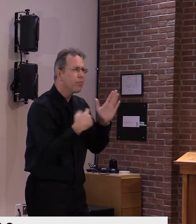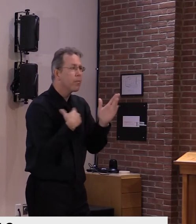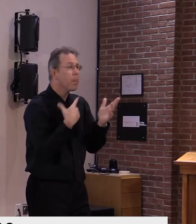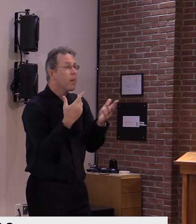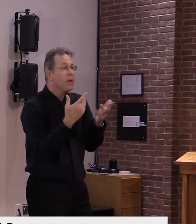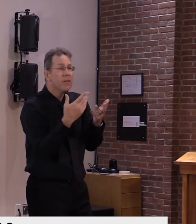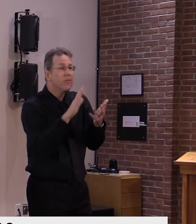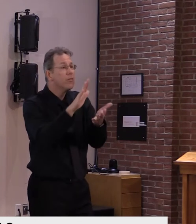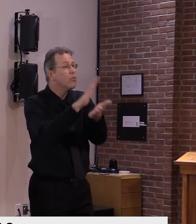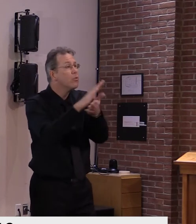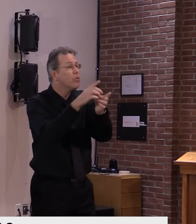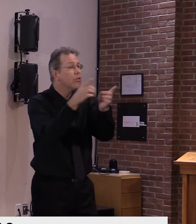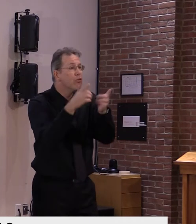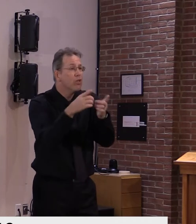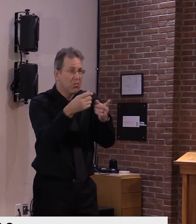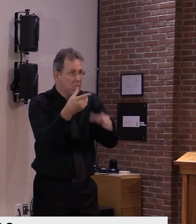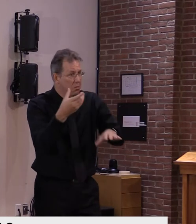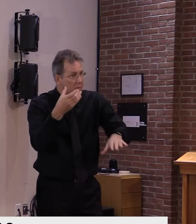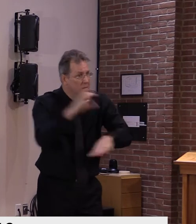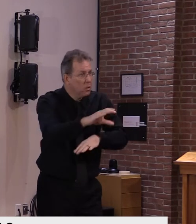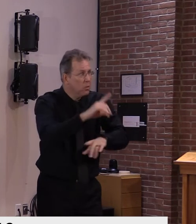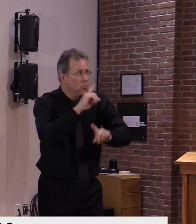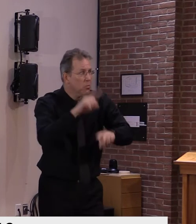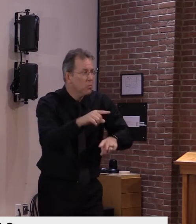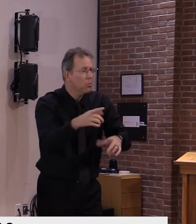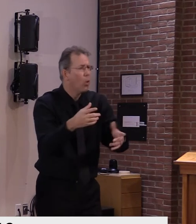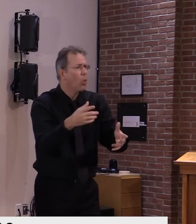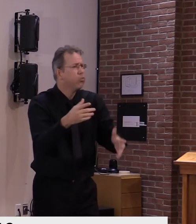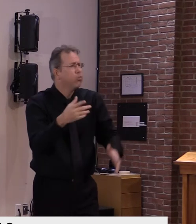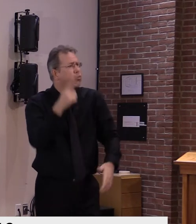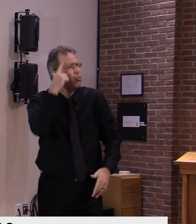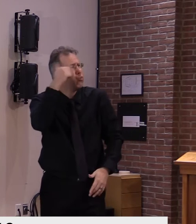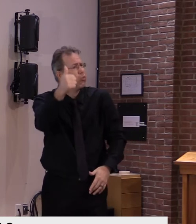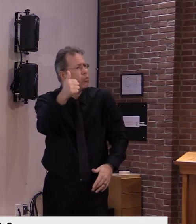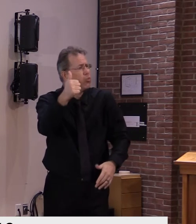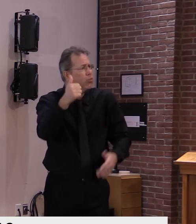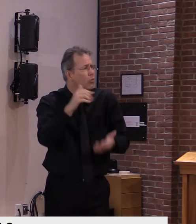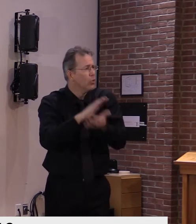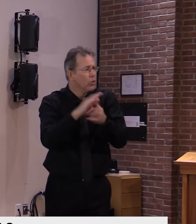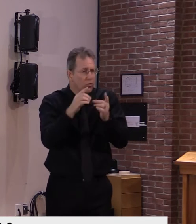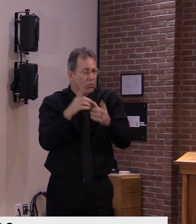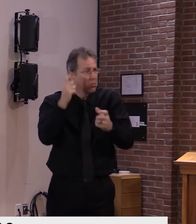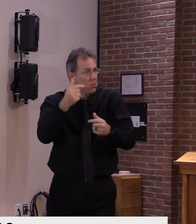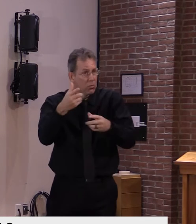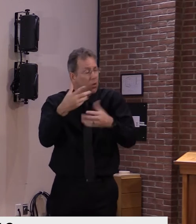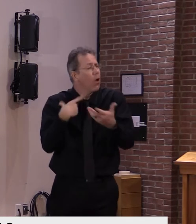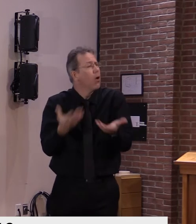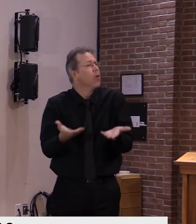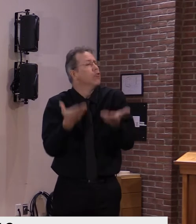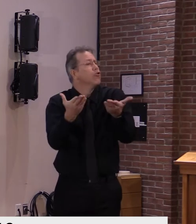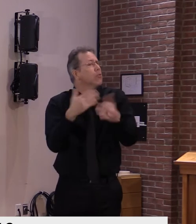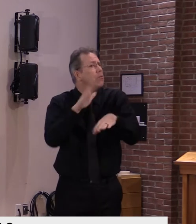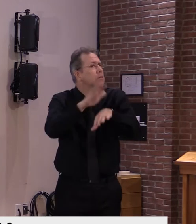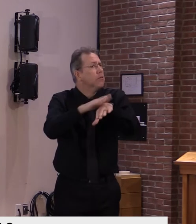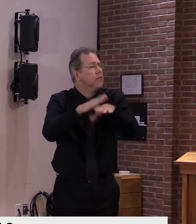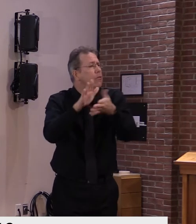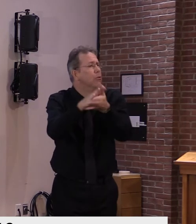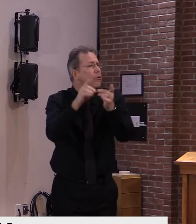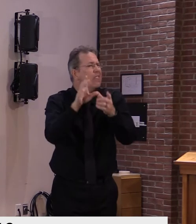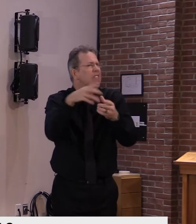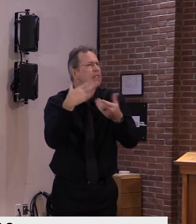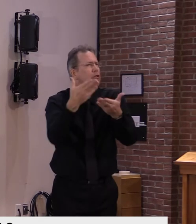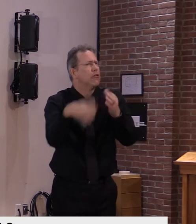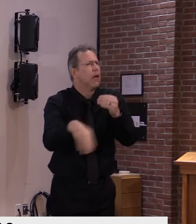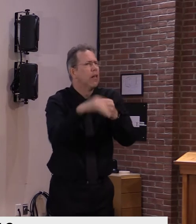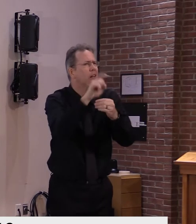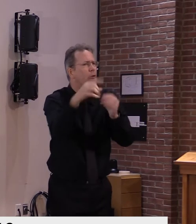to do, but we're advising that they have it as part of the questions. But again, I will reiterate, if you had a gathering yesterday that